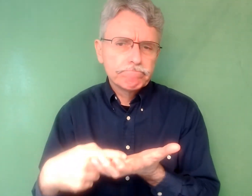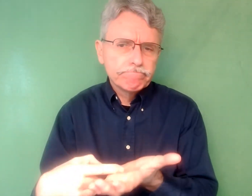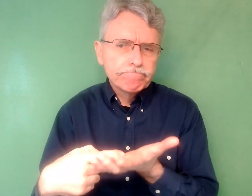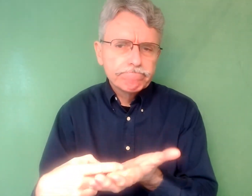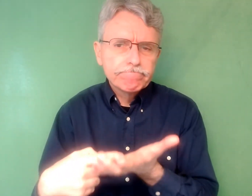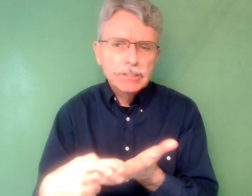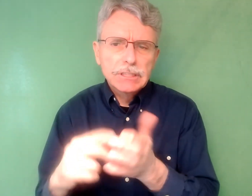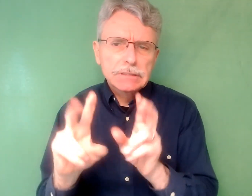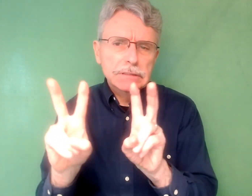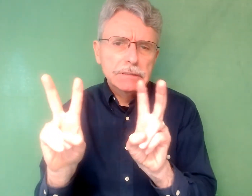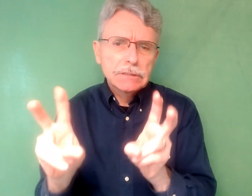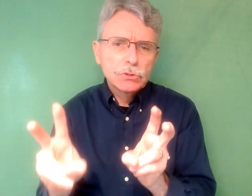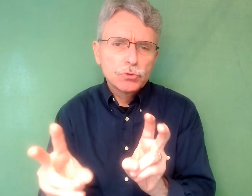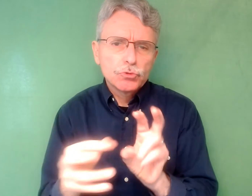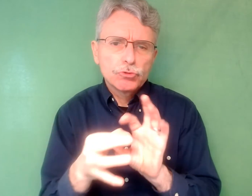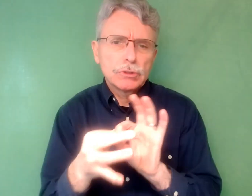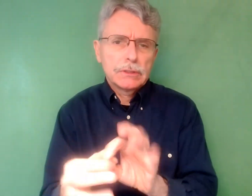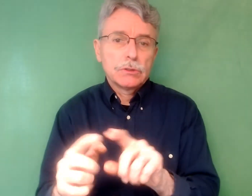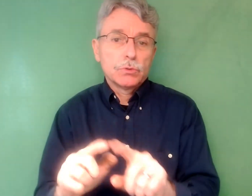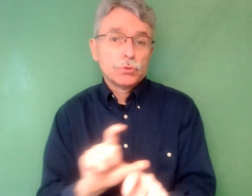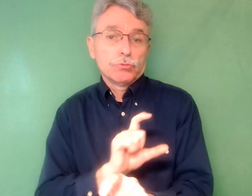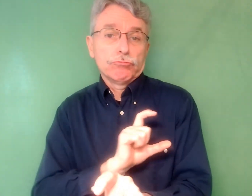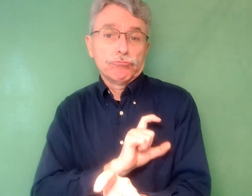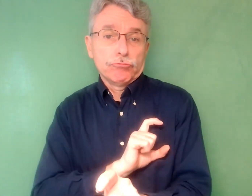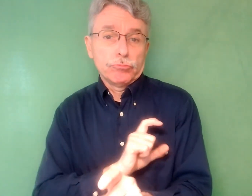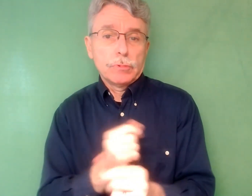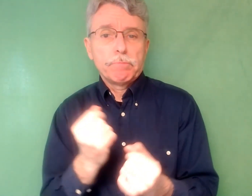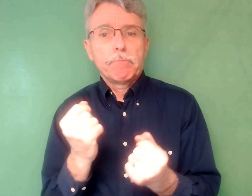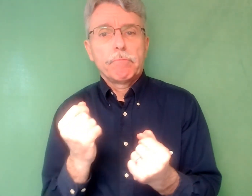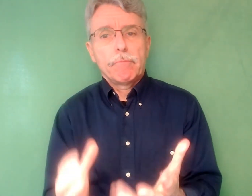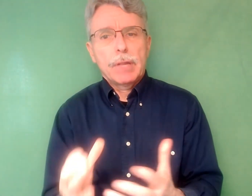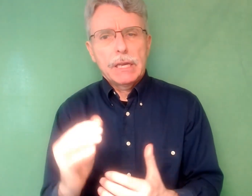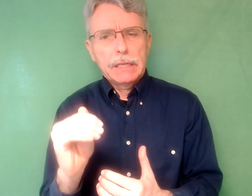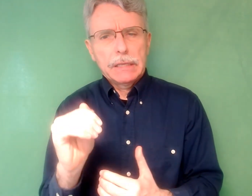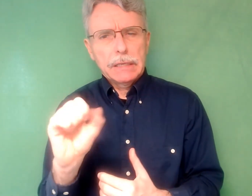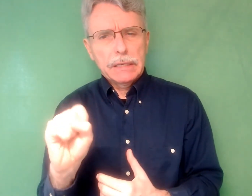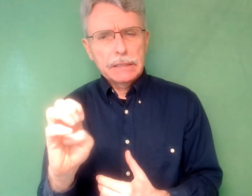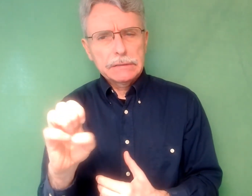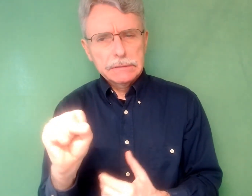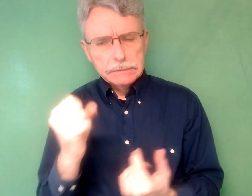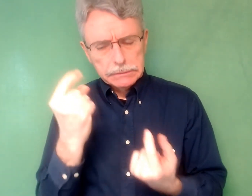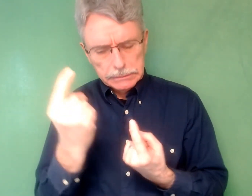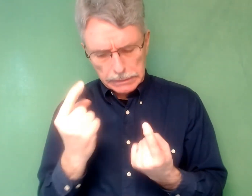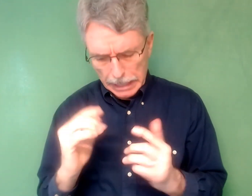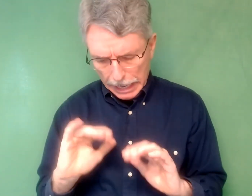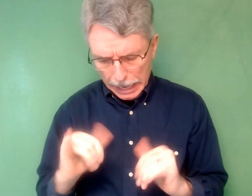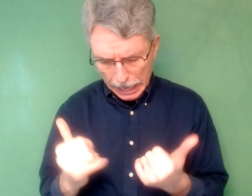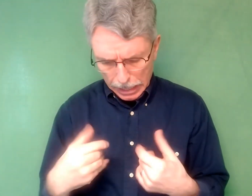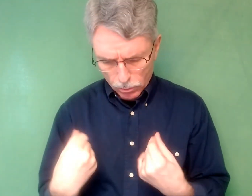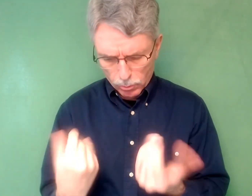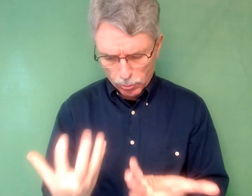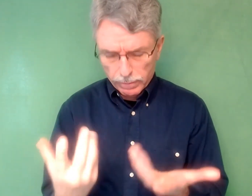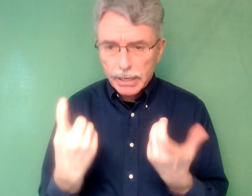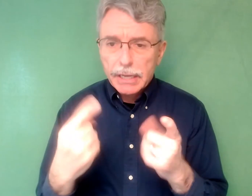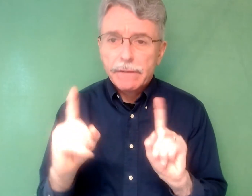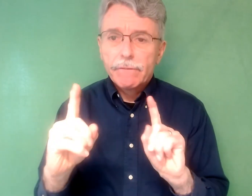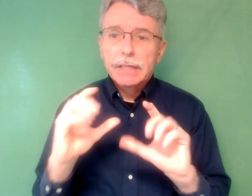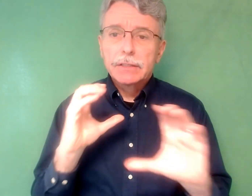companions. Before wrapping up, Mr. Taylor and Ms. Weisberg share a brief overview of the type of defenses